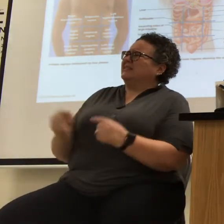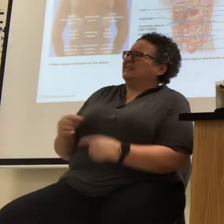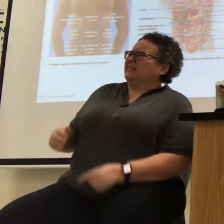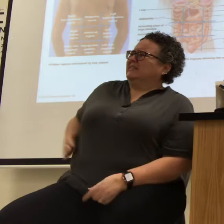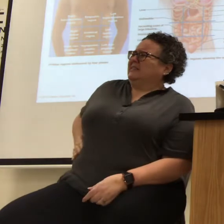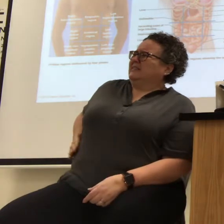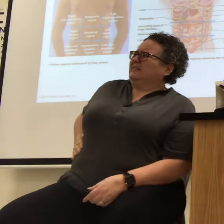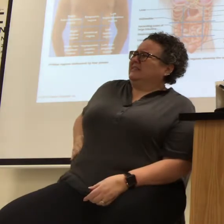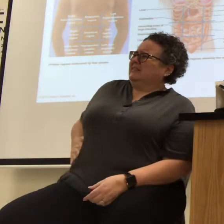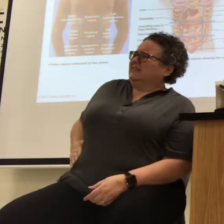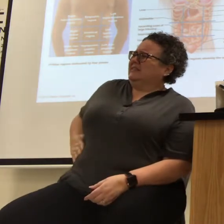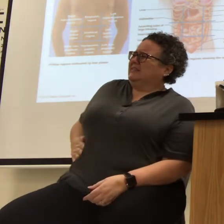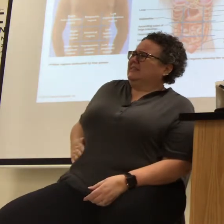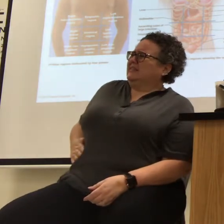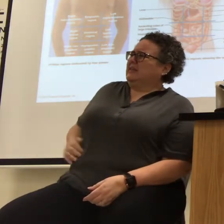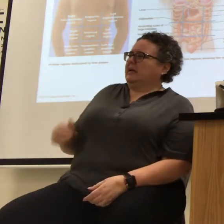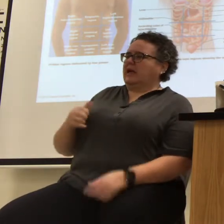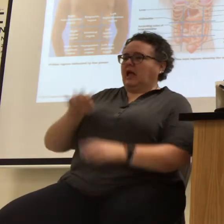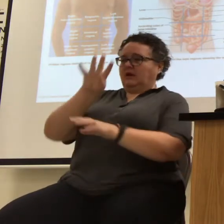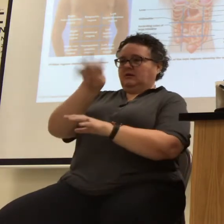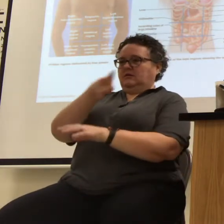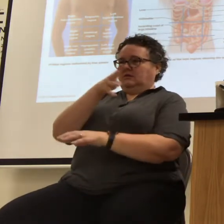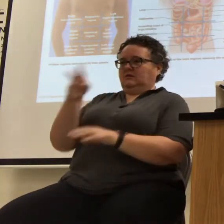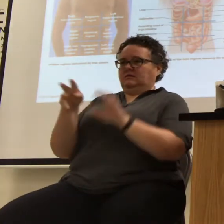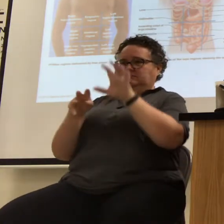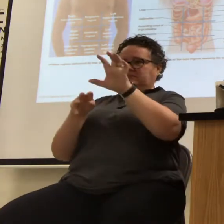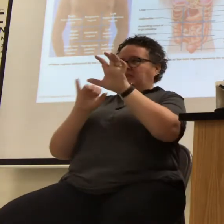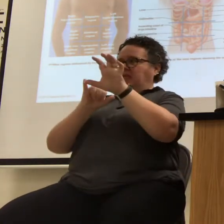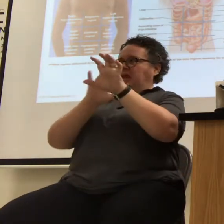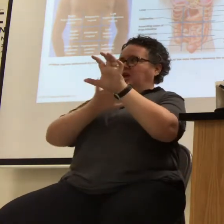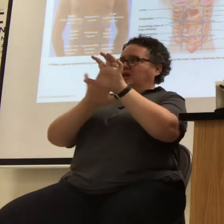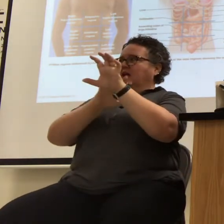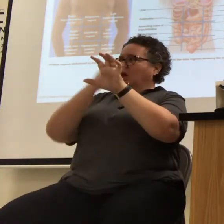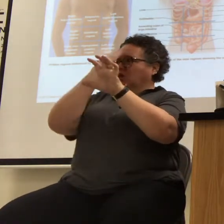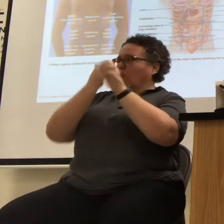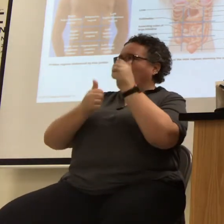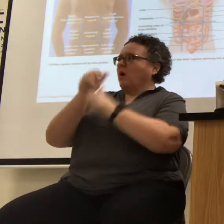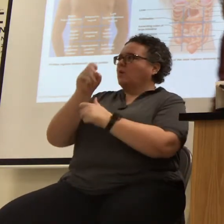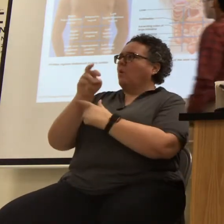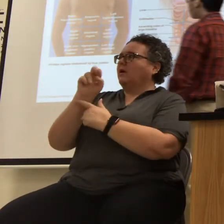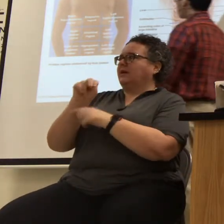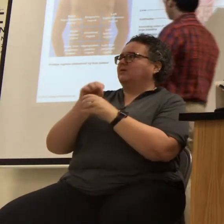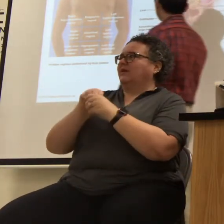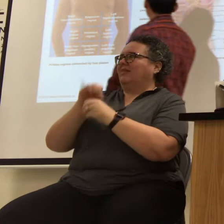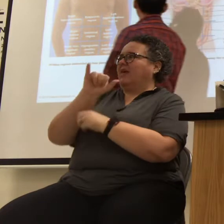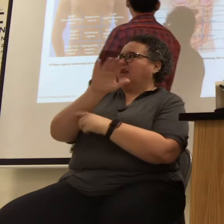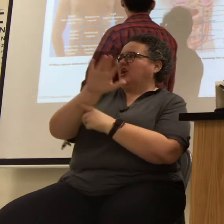you go to the top three, you're kind of at around the chest area.